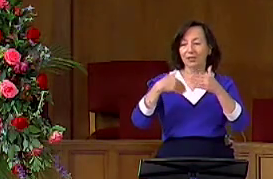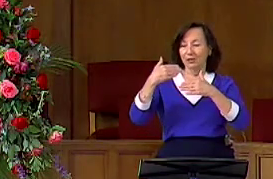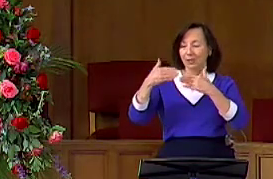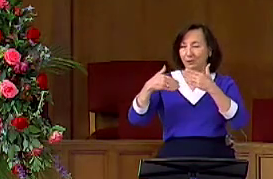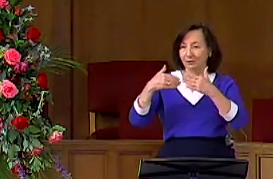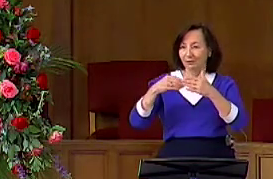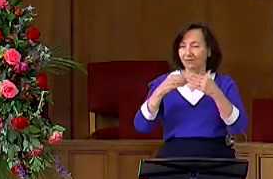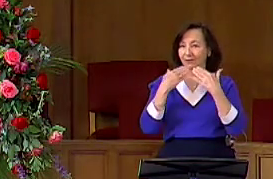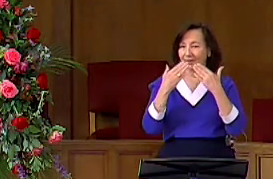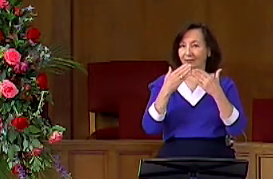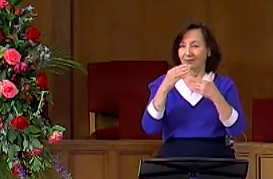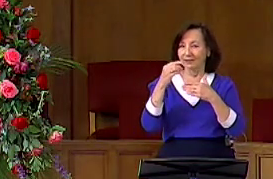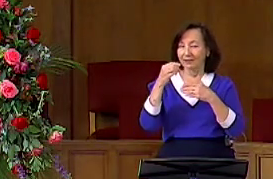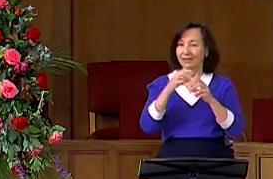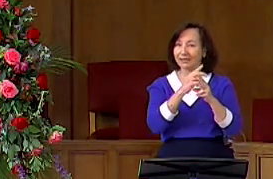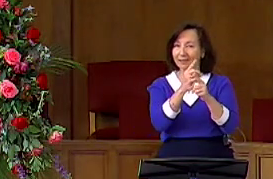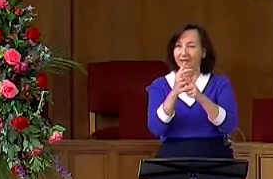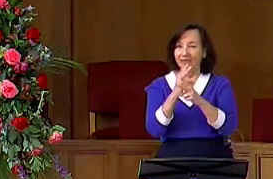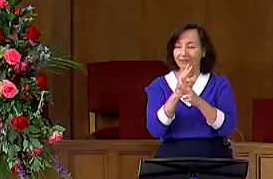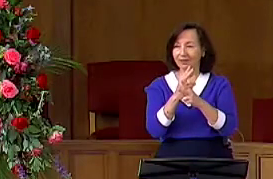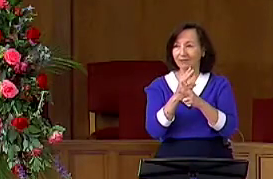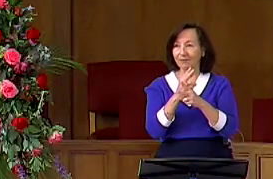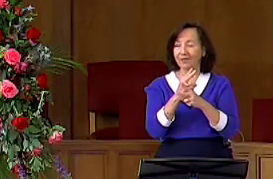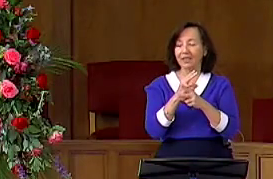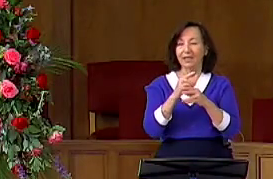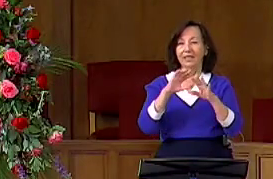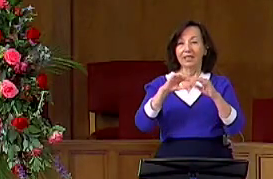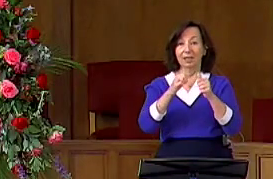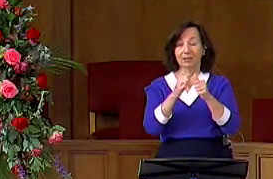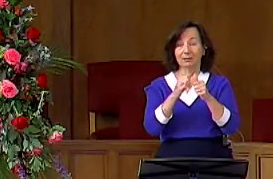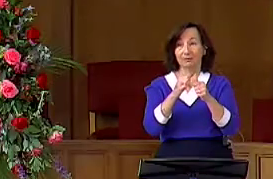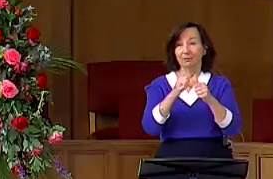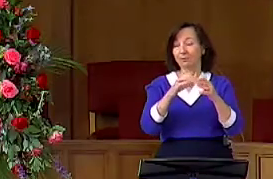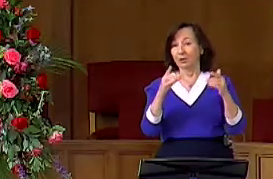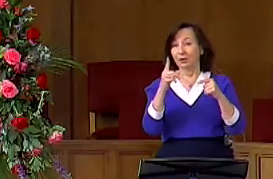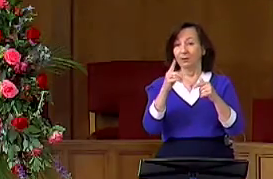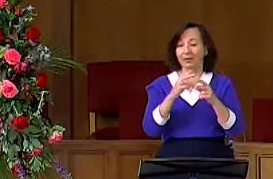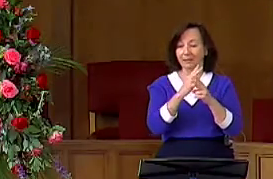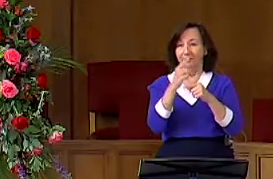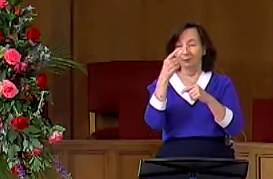caring, knowing how much you care for us, so that we could be